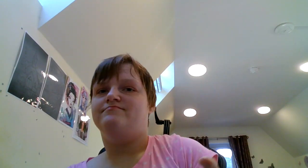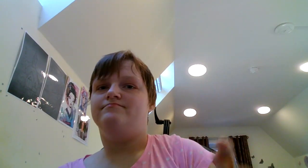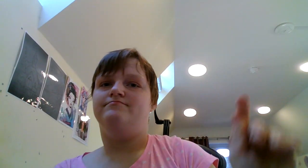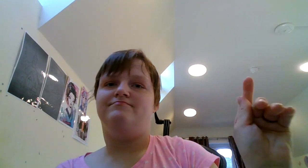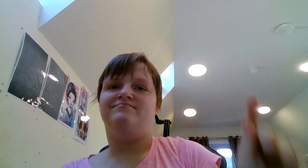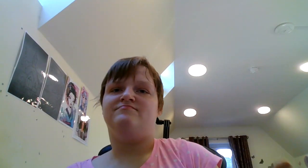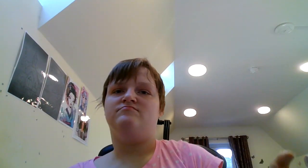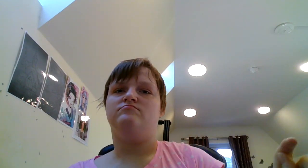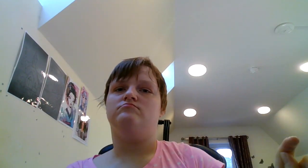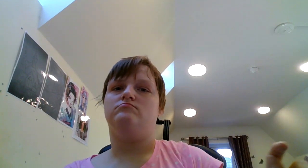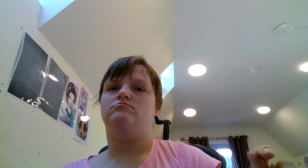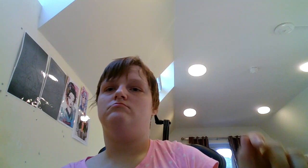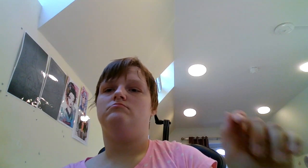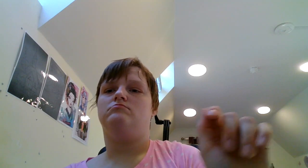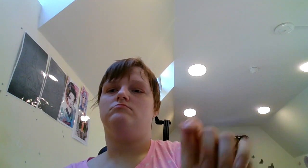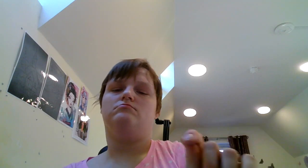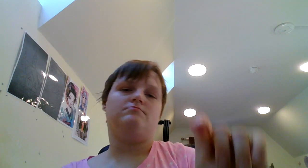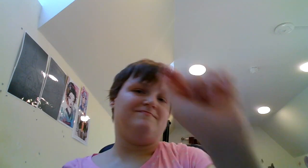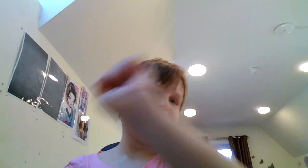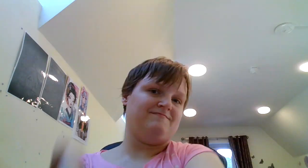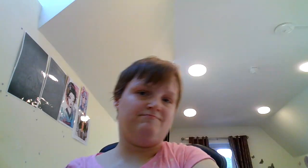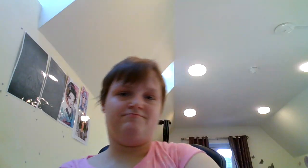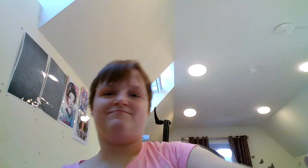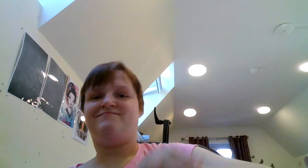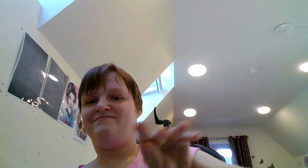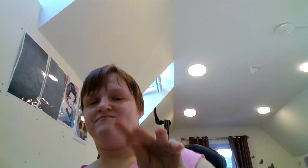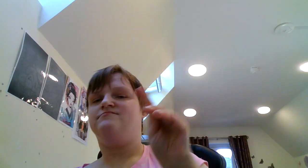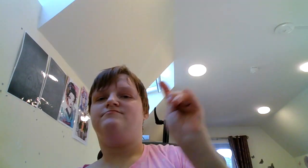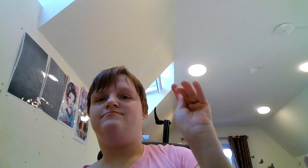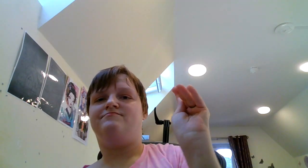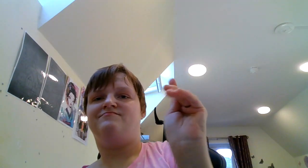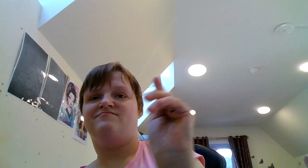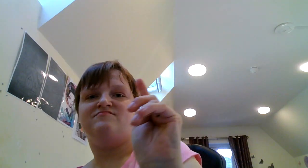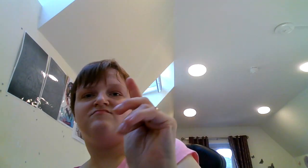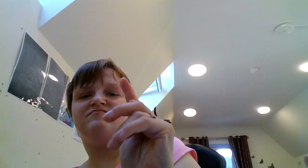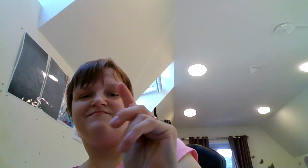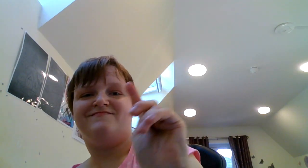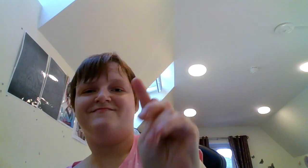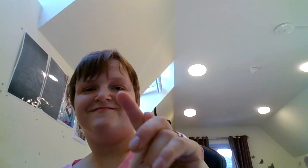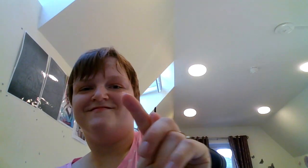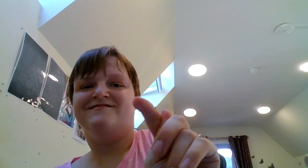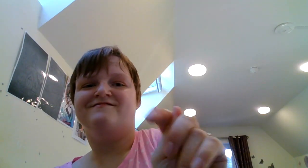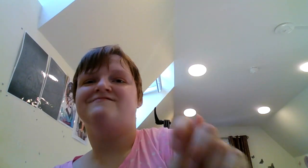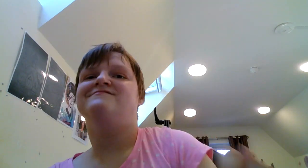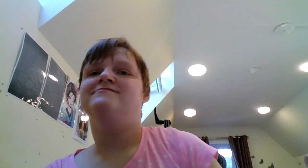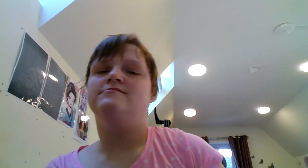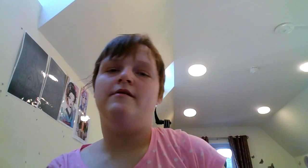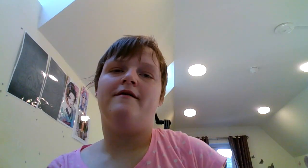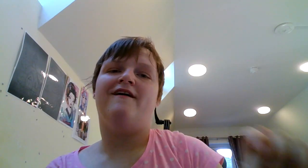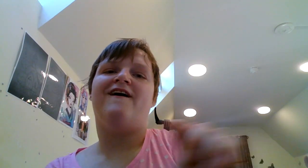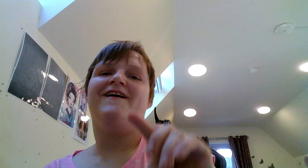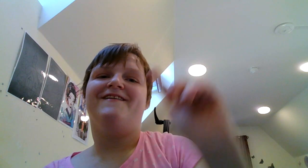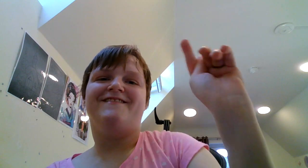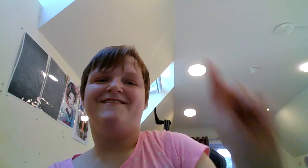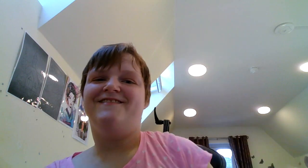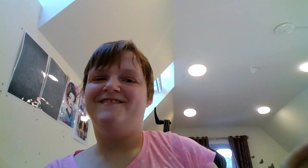1922, insulin was first used to treat a person with diabetes. In January